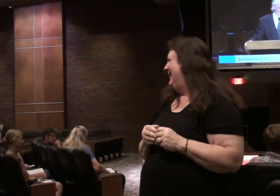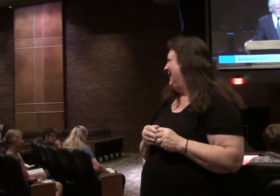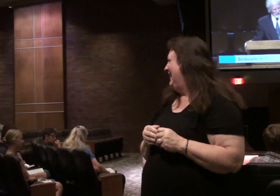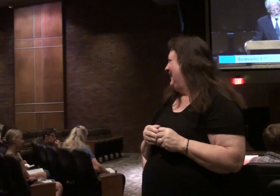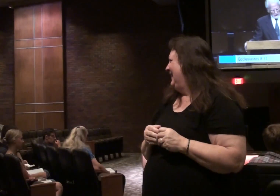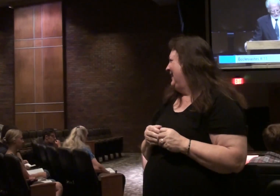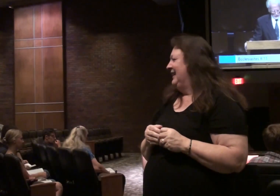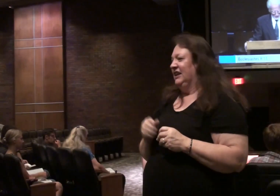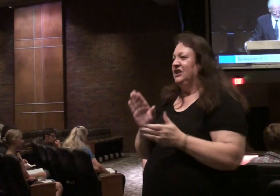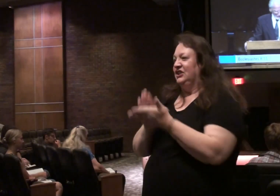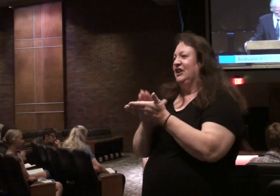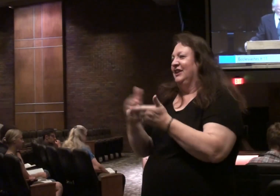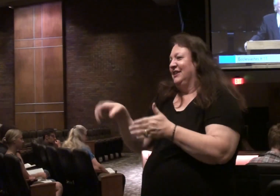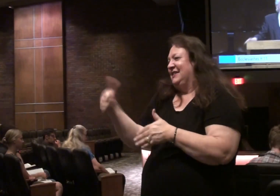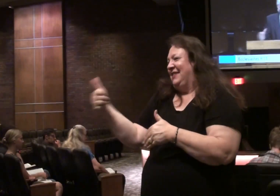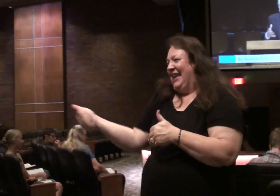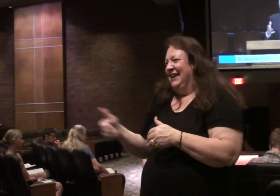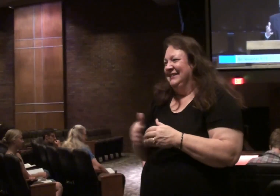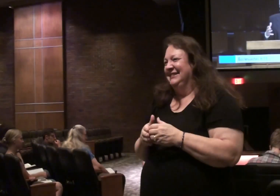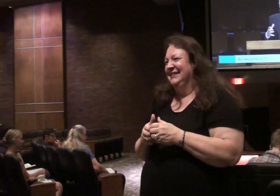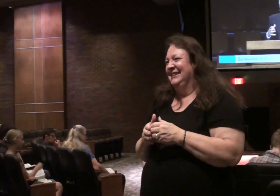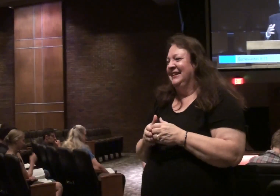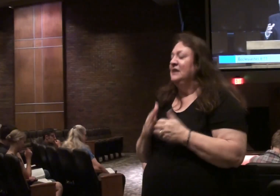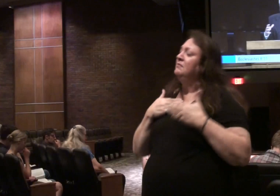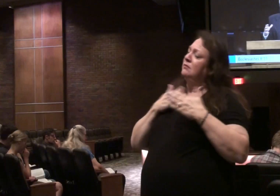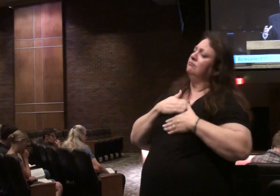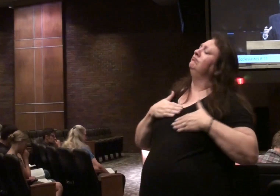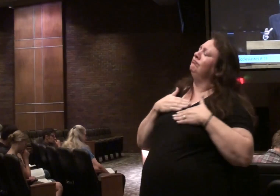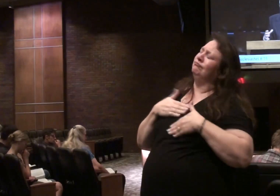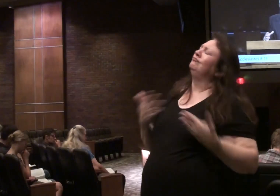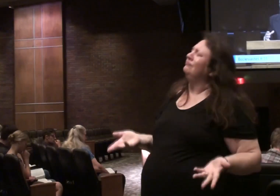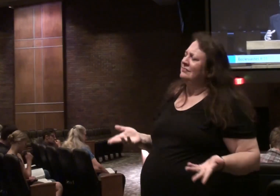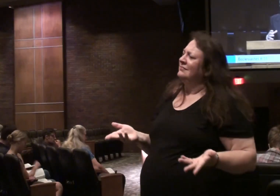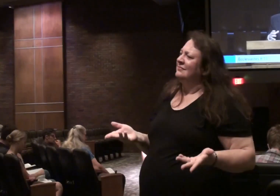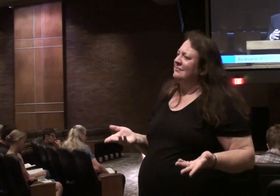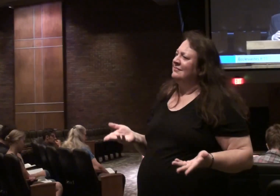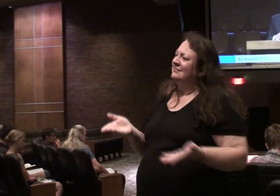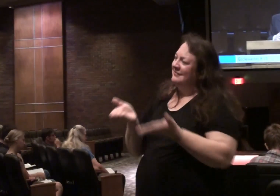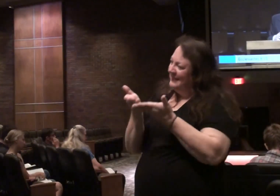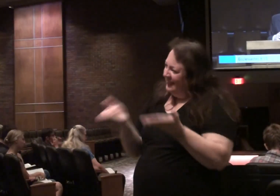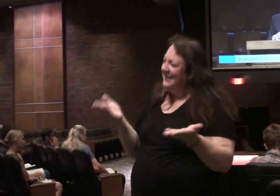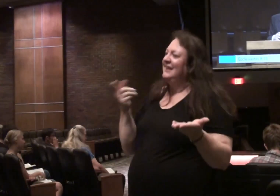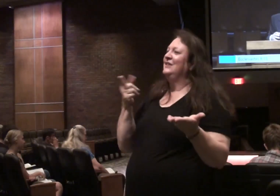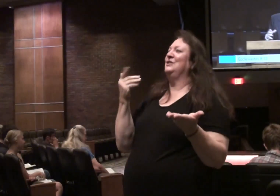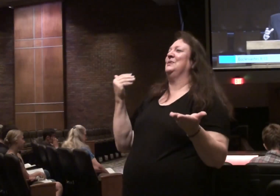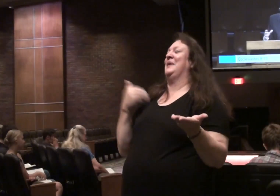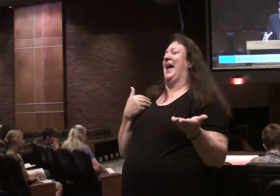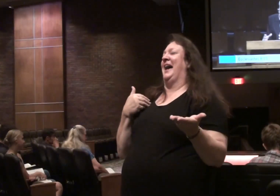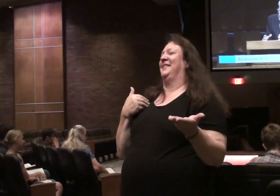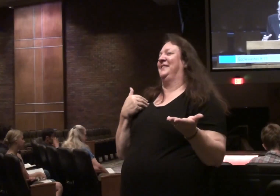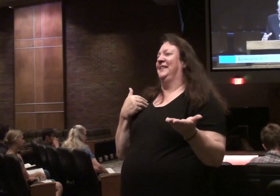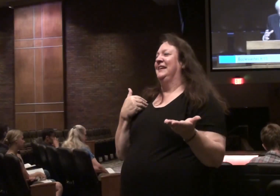She'd cook something else. But we enjoy, it's what he's saying, enjoy the things you have. Appreciate life.